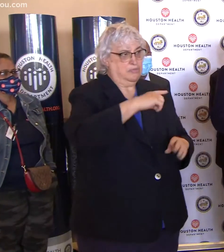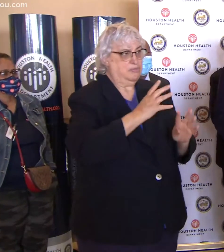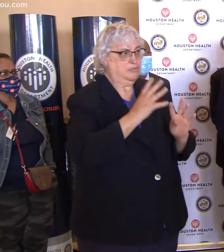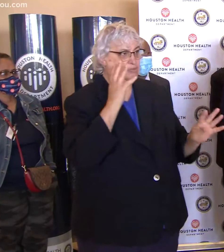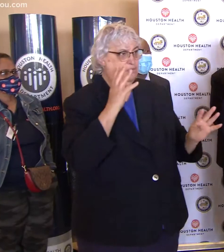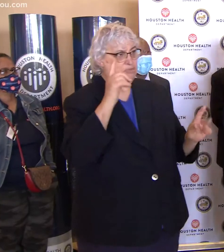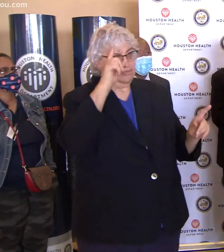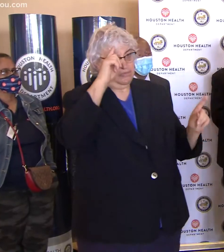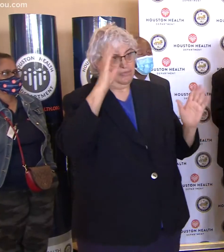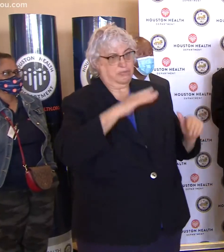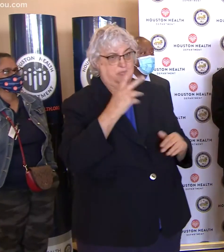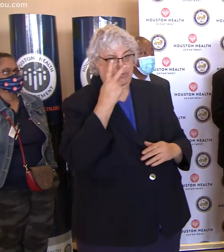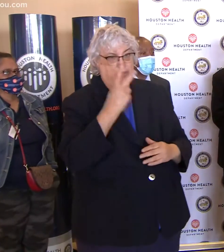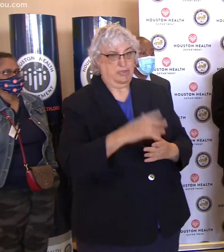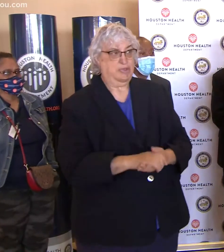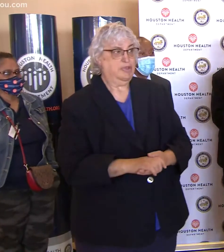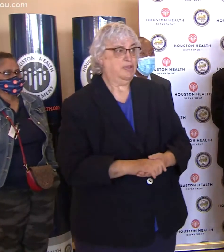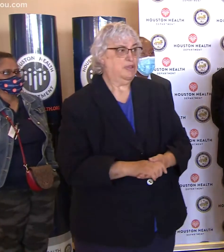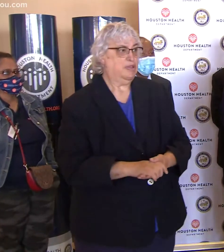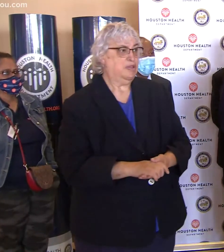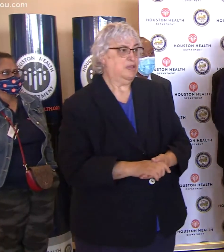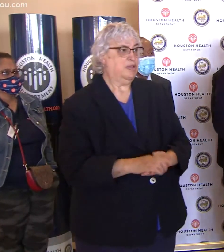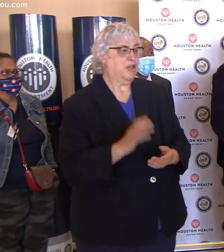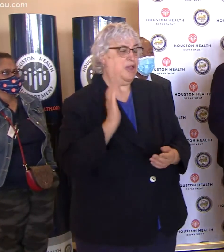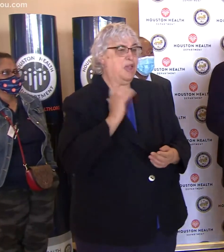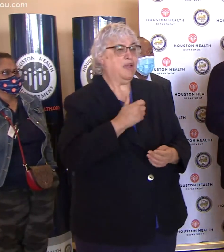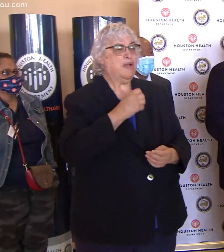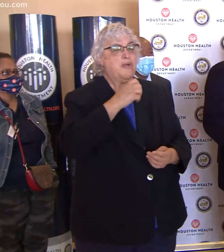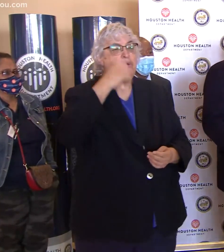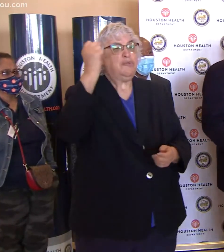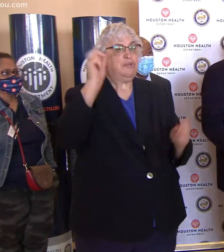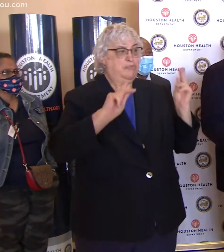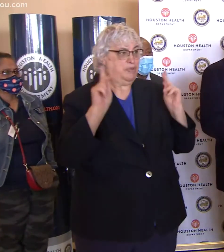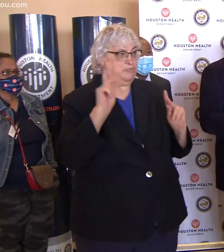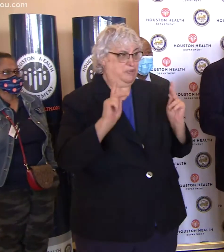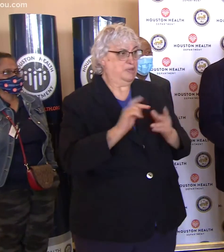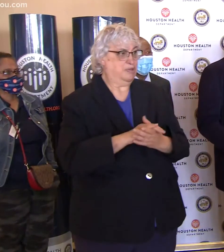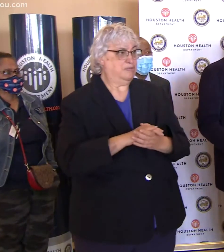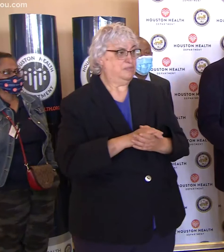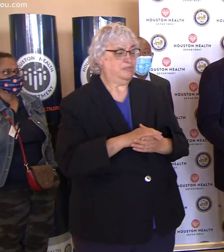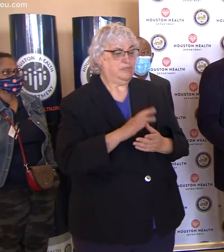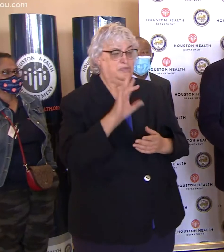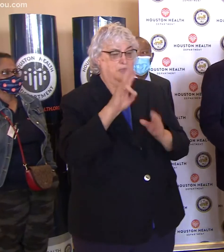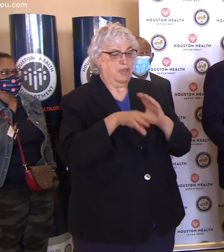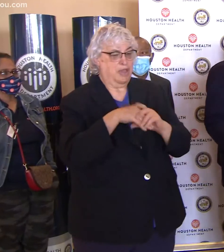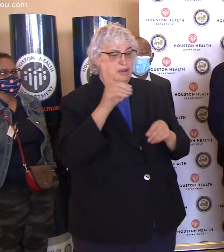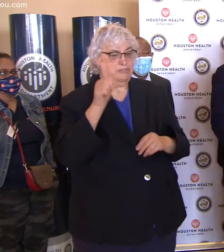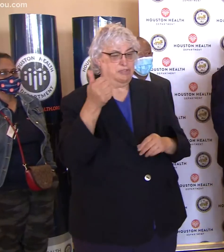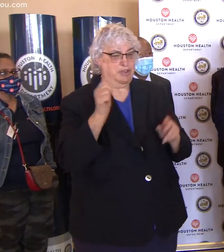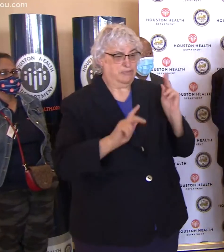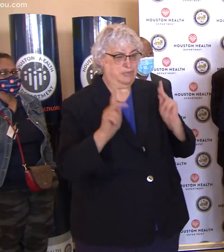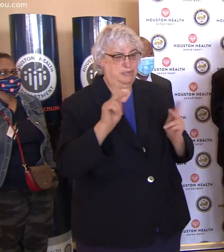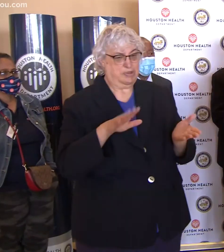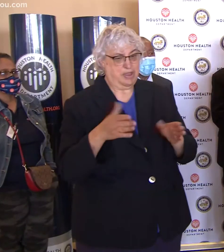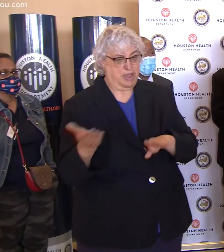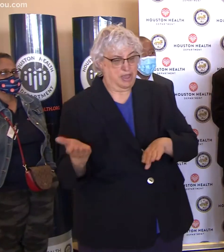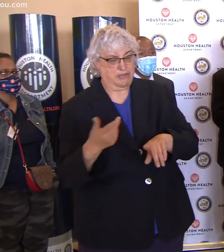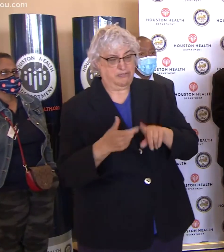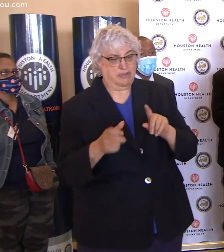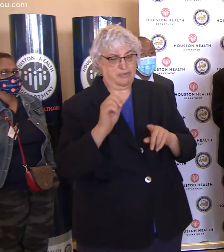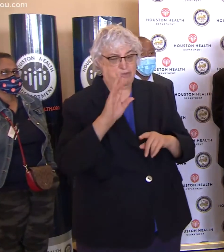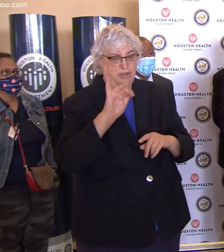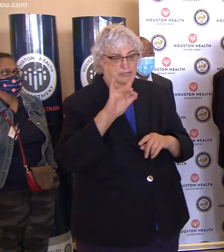that we expected to see. It was our seniors. We know that 7 out of 10 people who die from